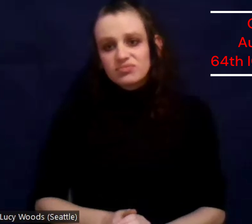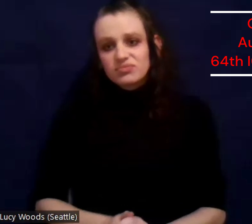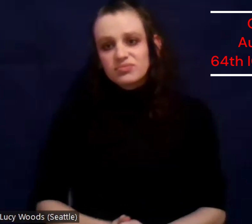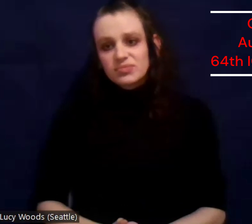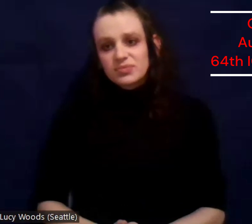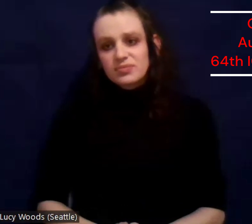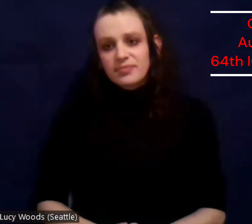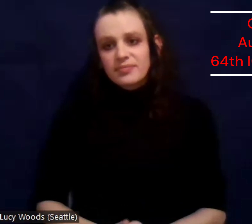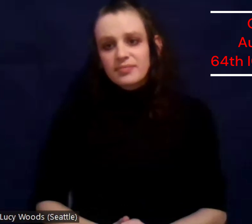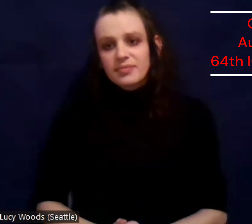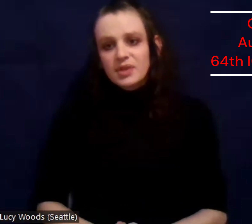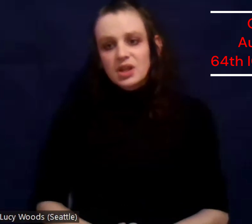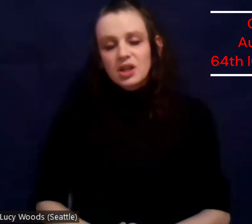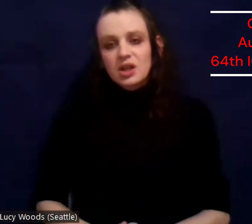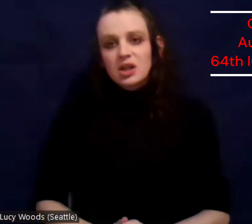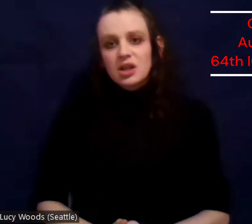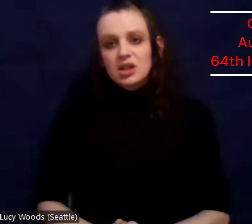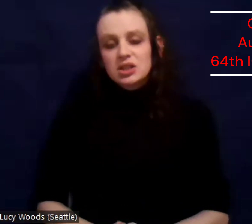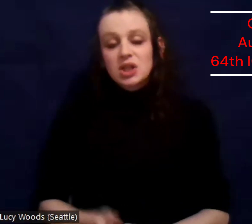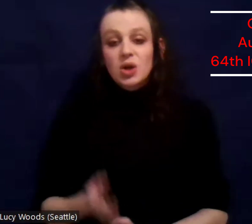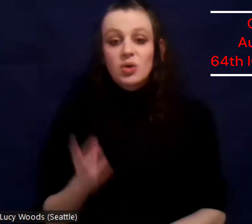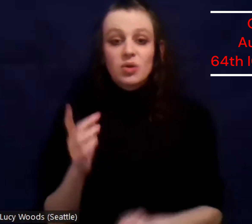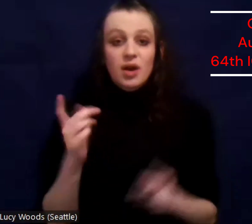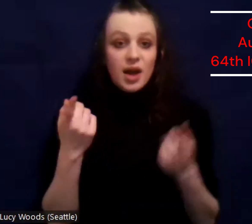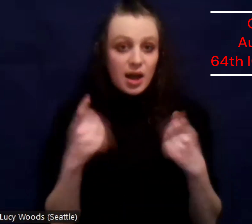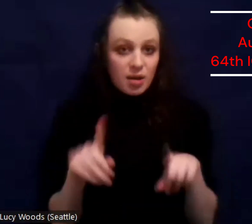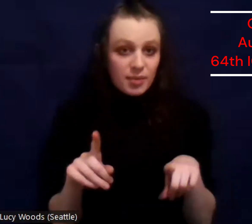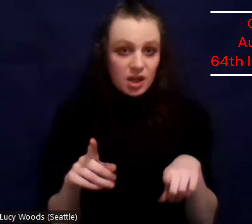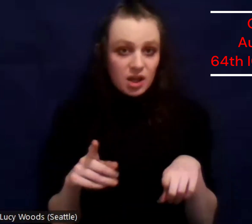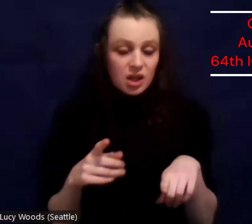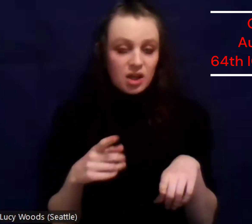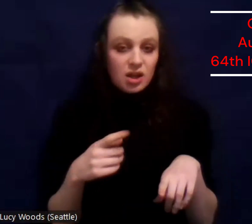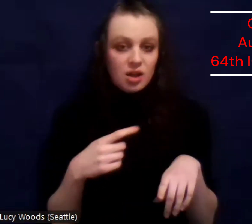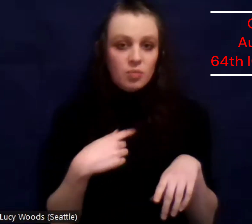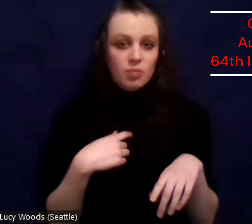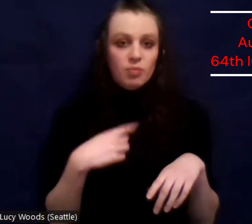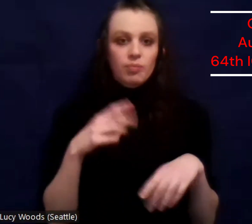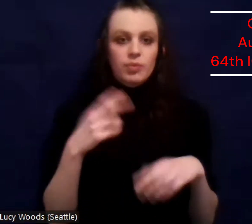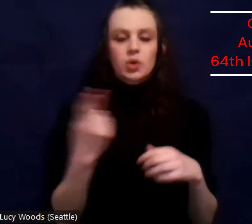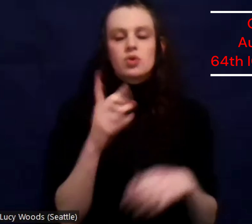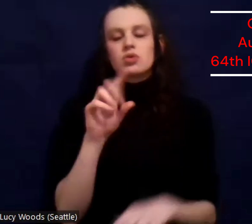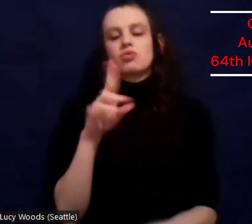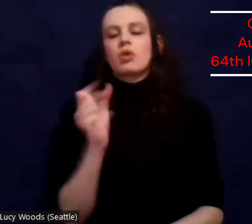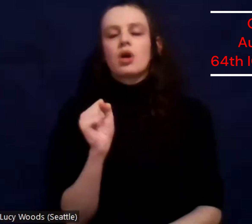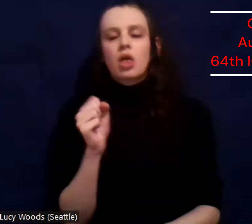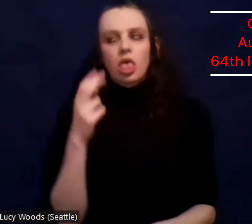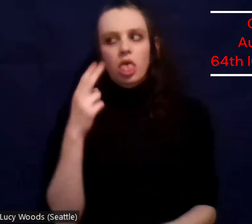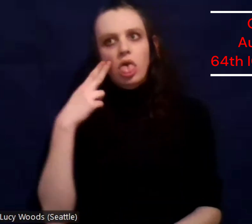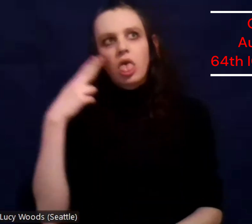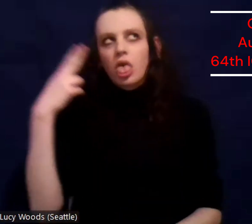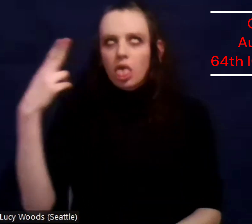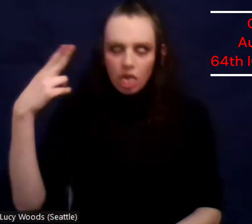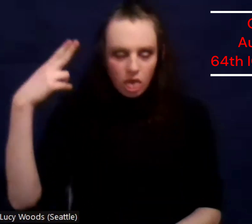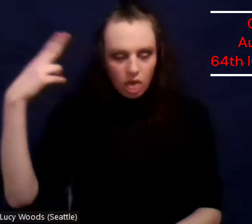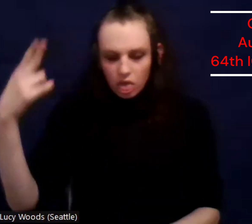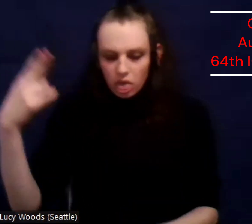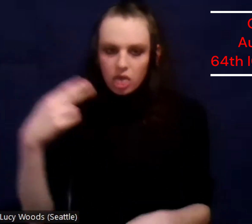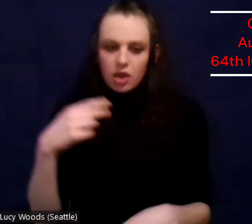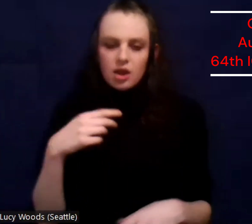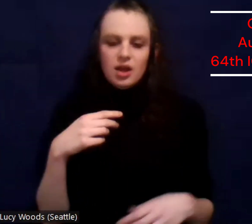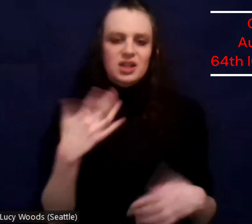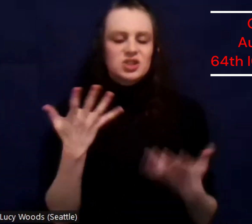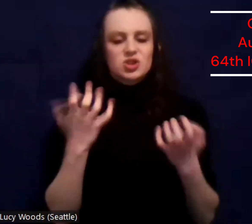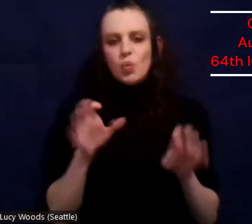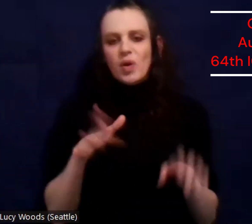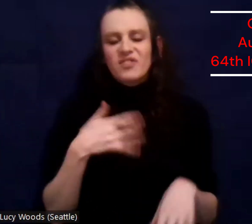and I subsequently went and got super duper high uh, to avoid the guilt and shame that came along with that realization.